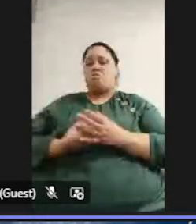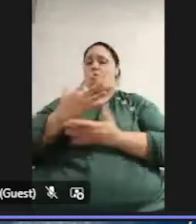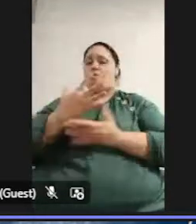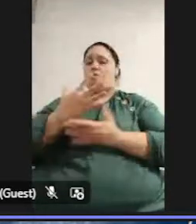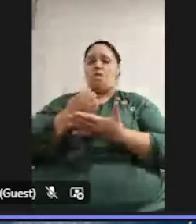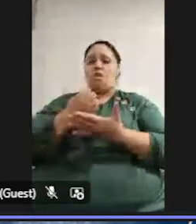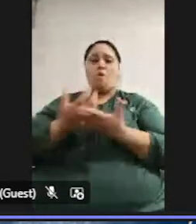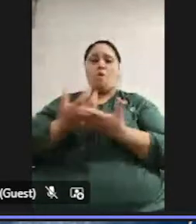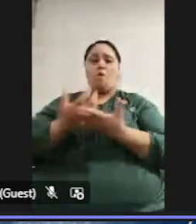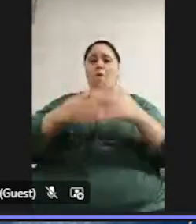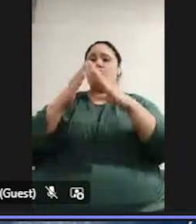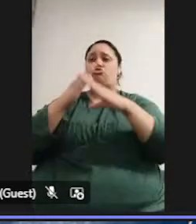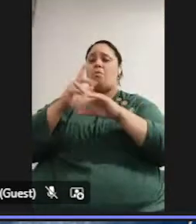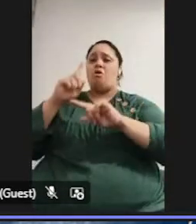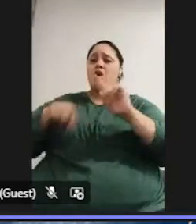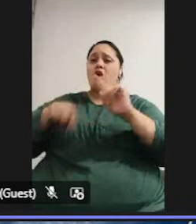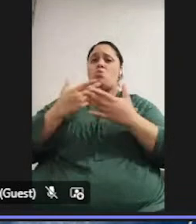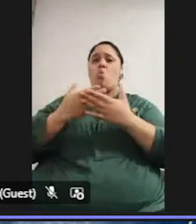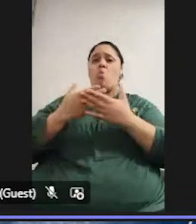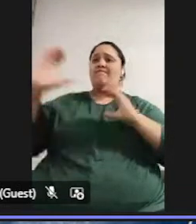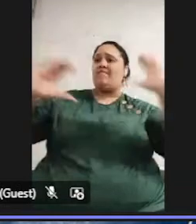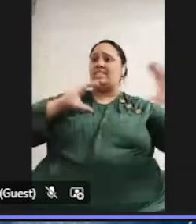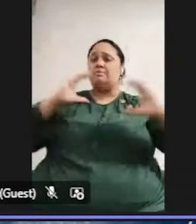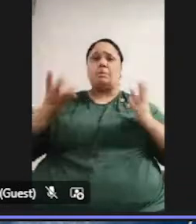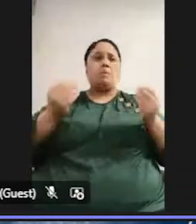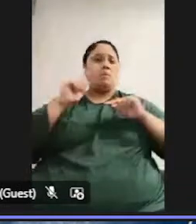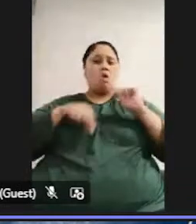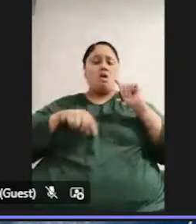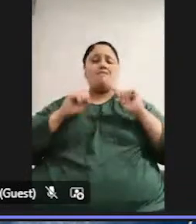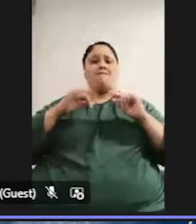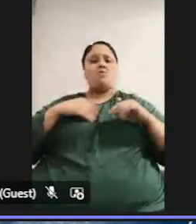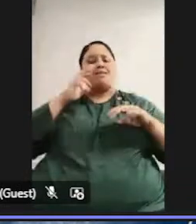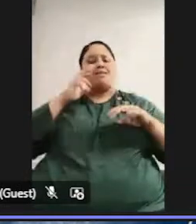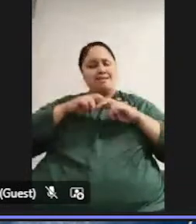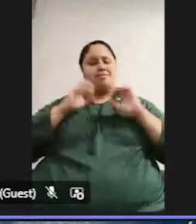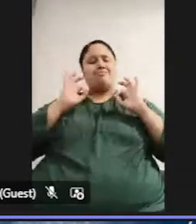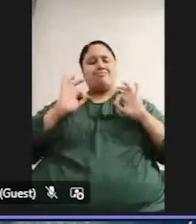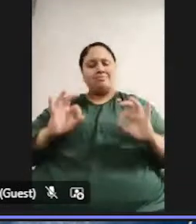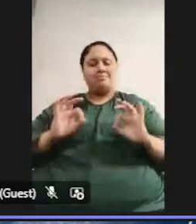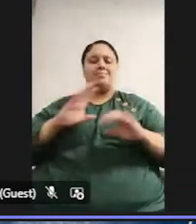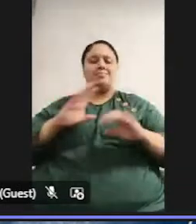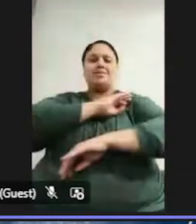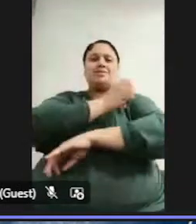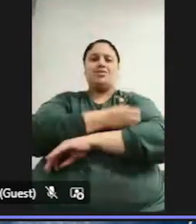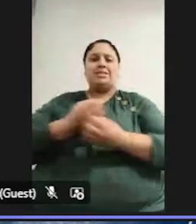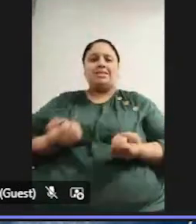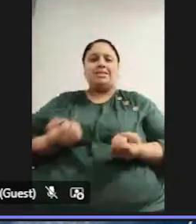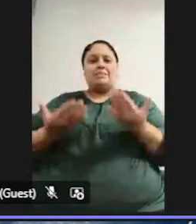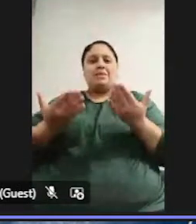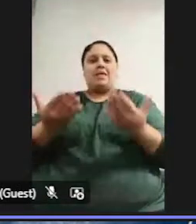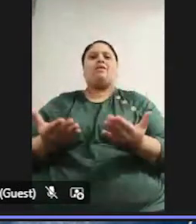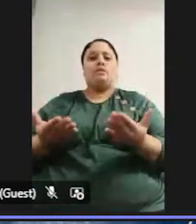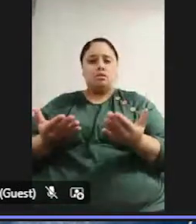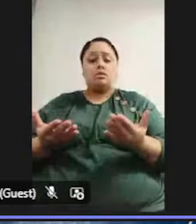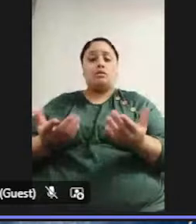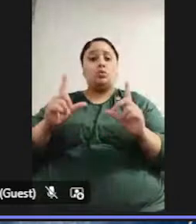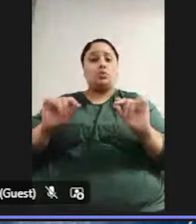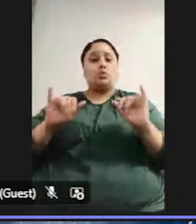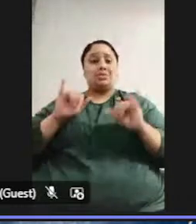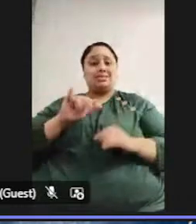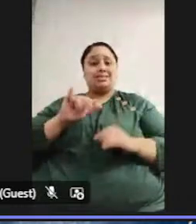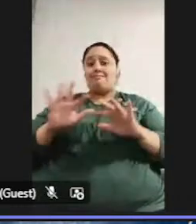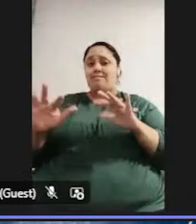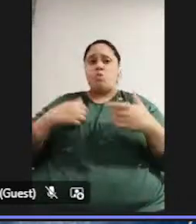or attract investment unless we have a stable and adequate energy supply. So to do this, we've allocated